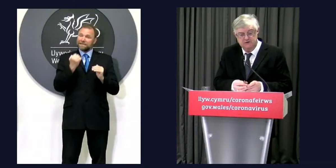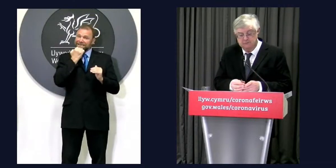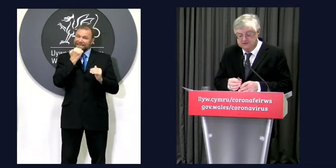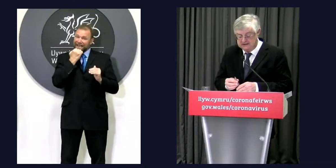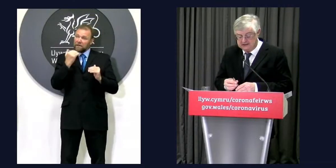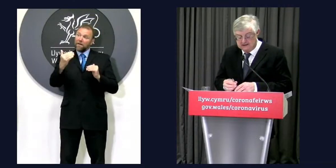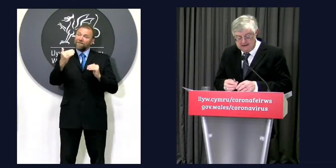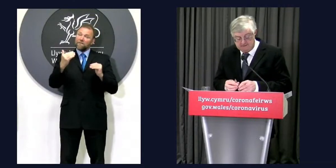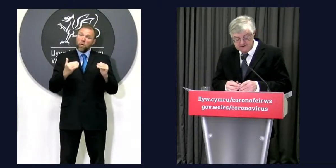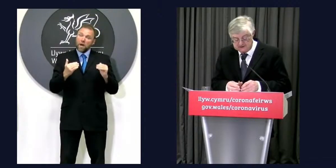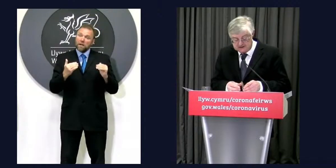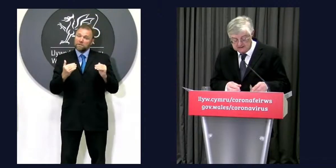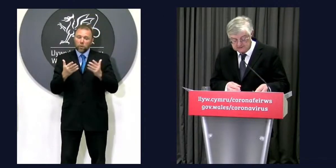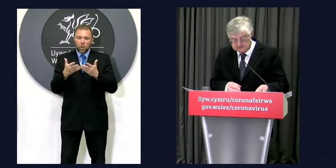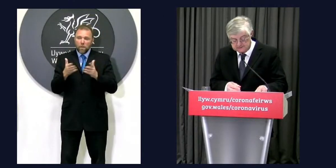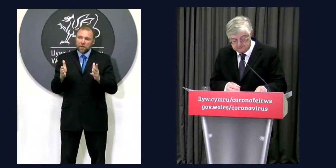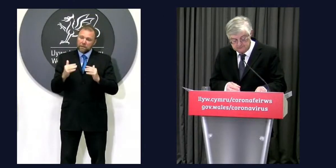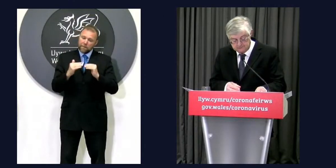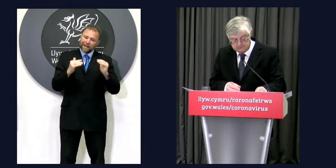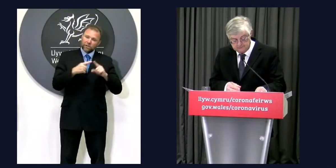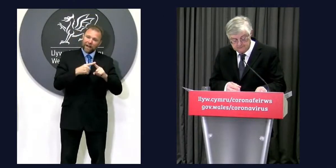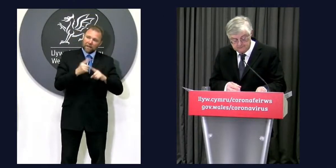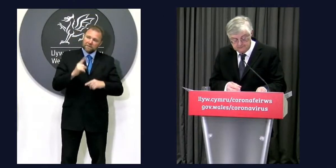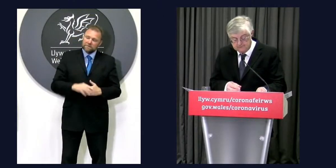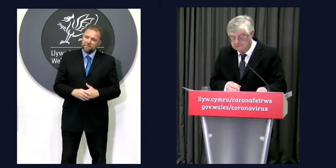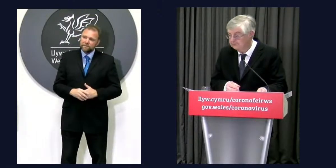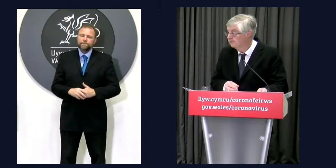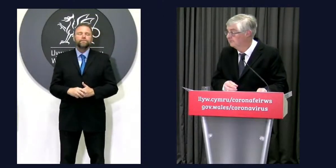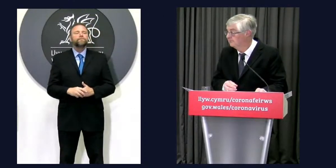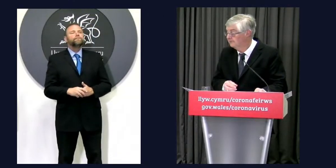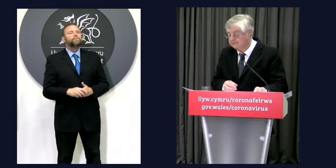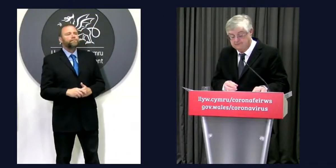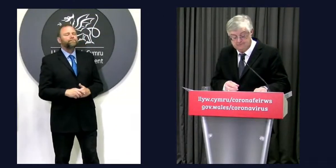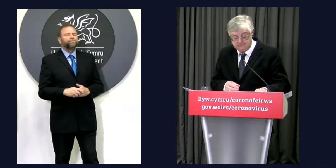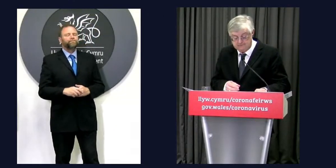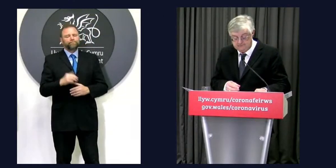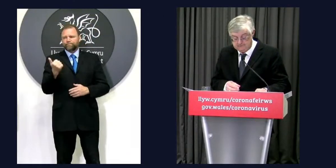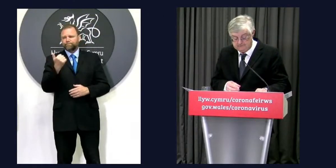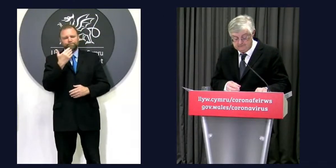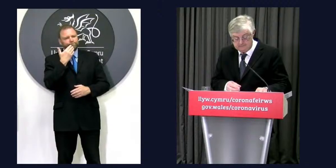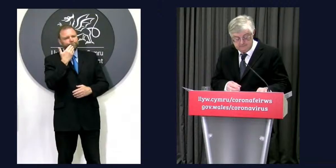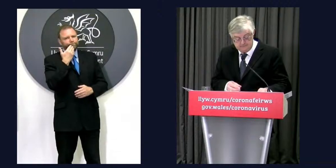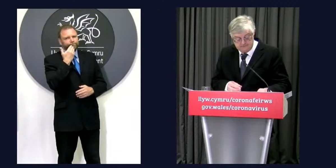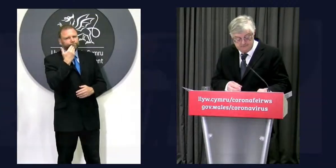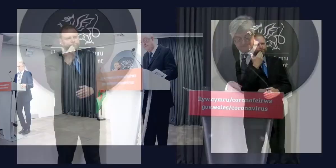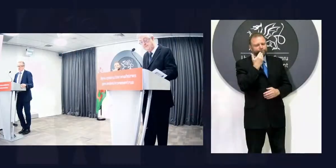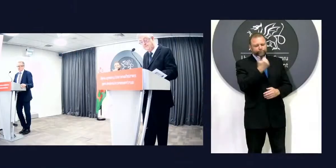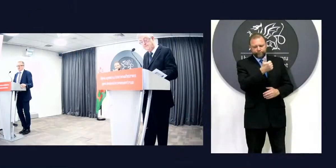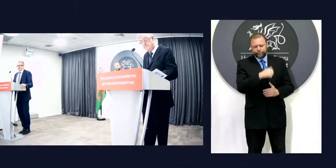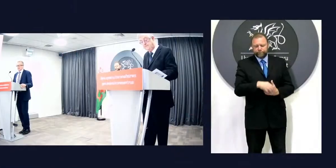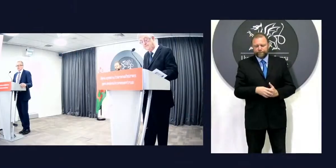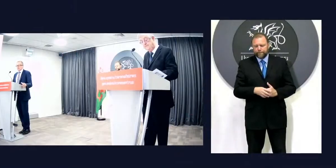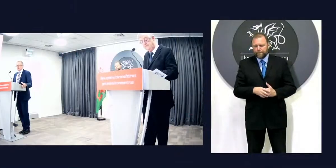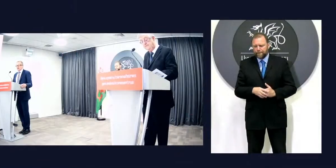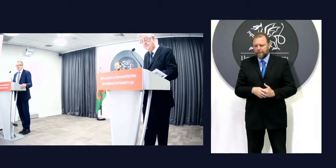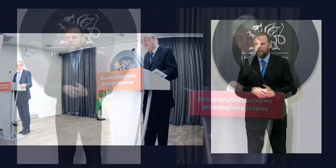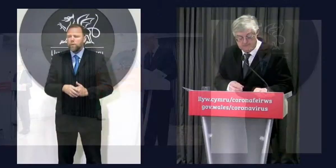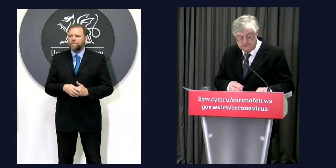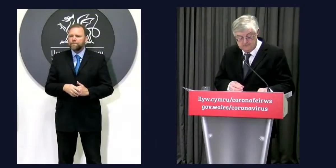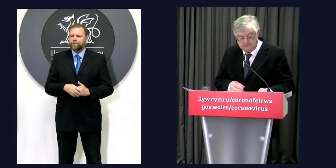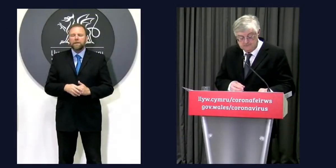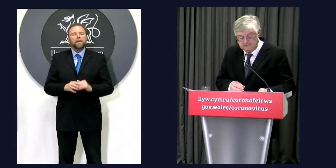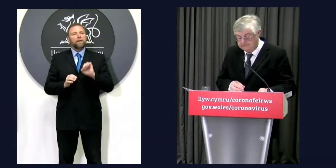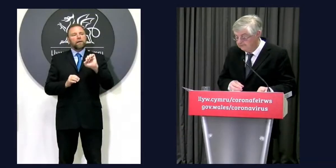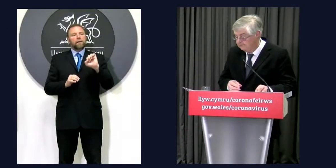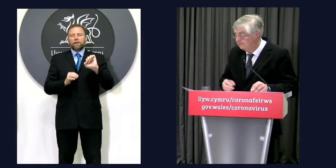take account of particular events in England. Well, thanks, Mr. Minister. Yeah, so, Nick, the premise behind